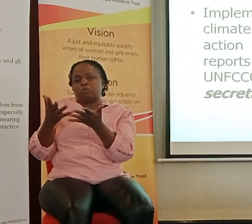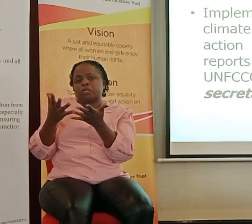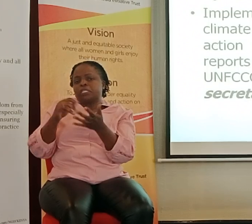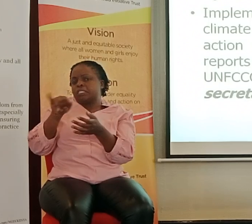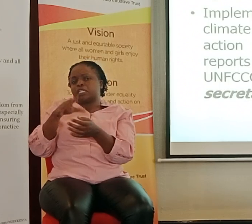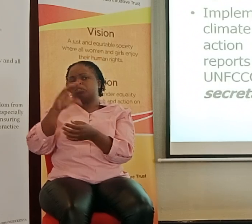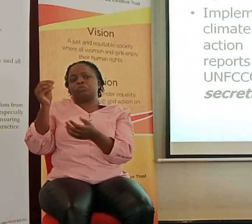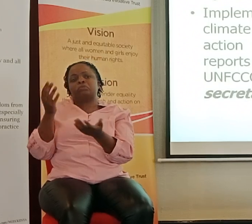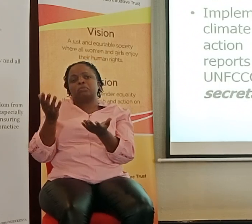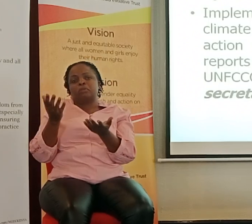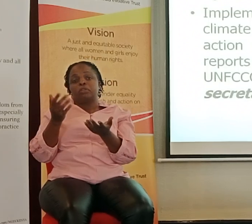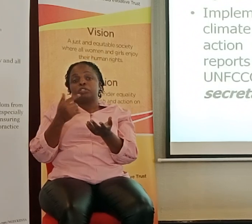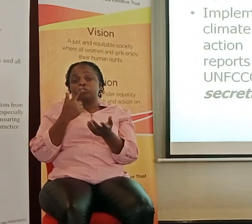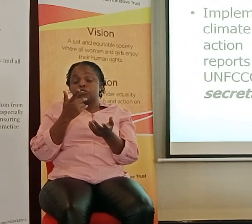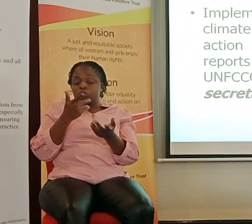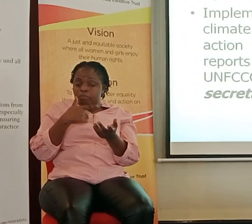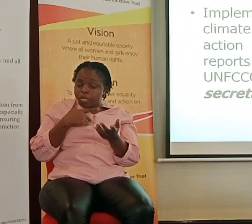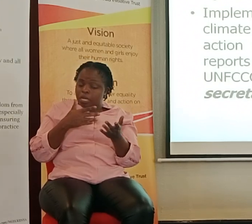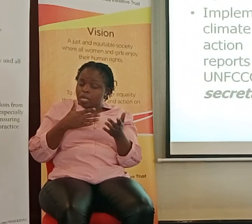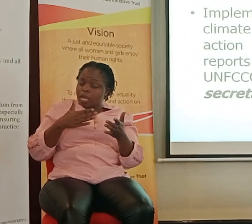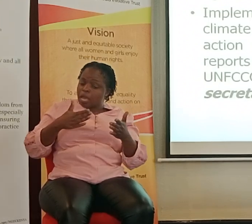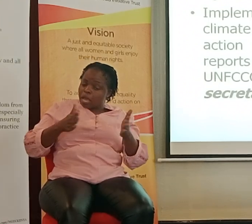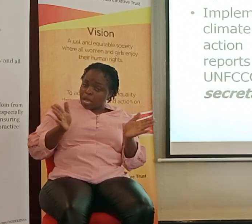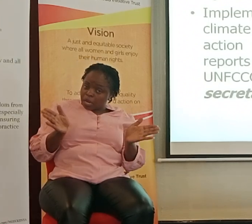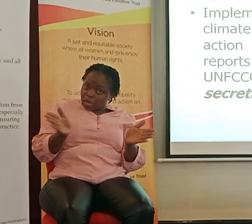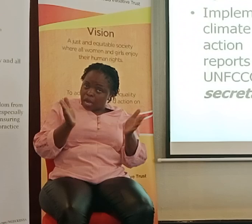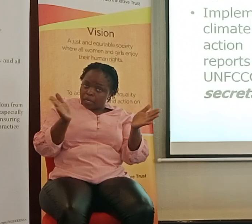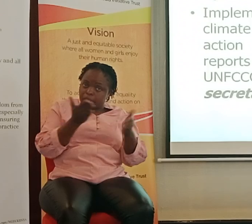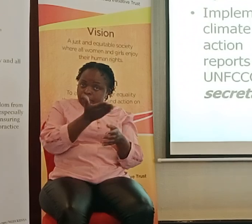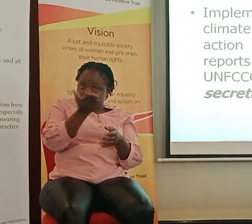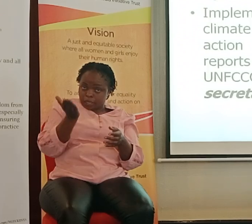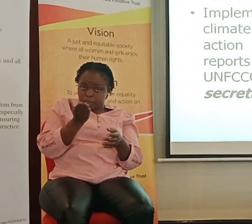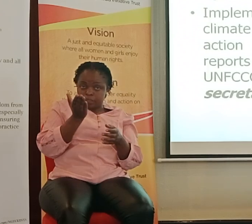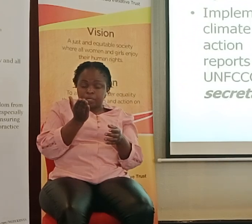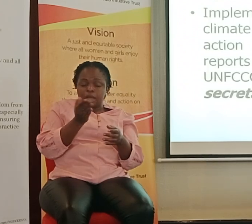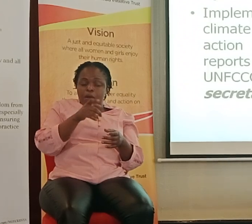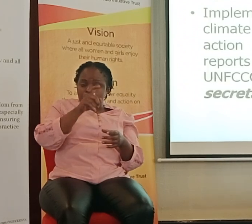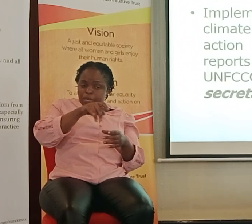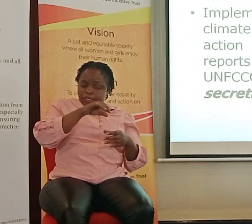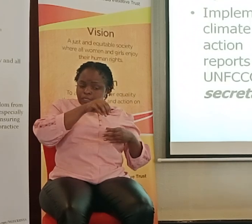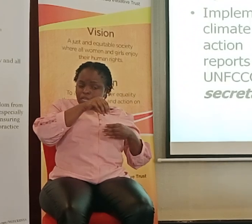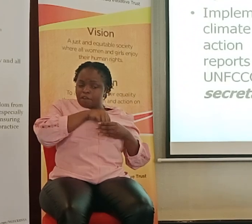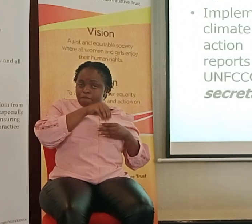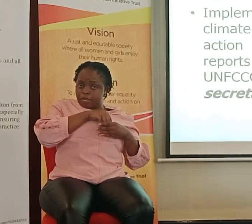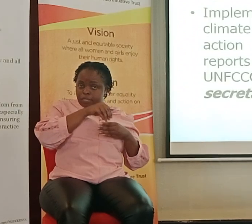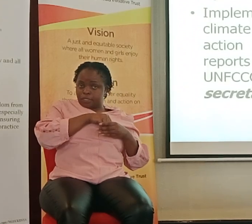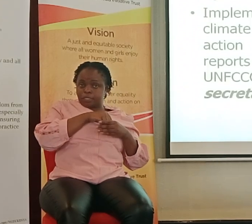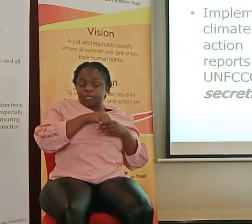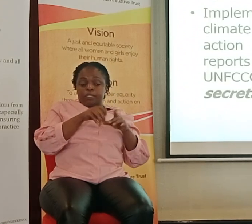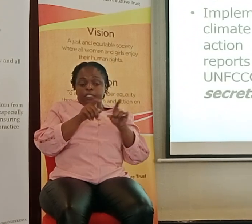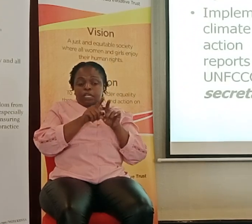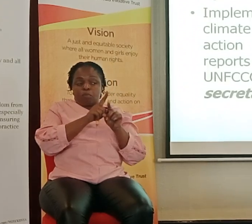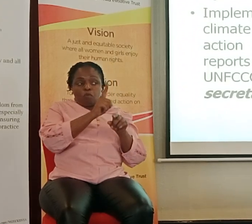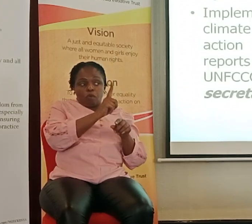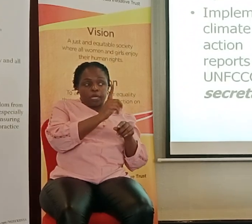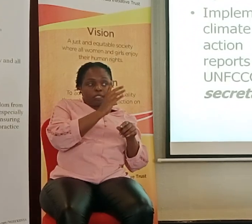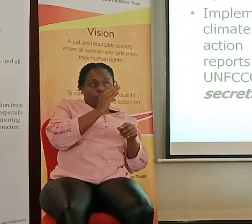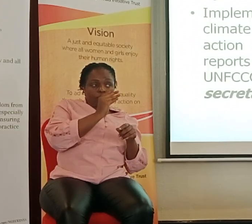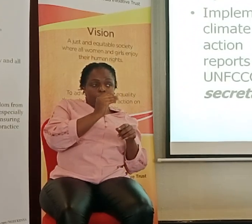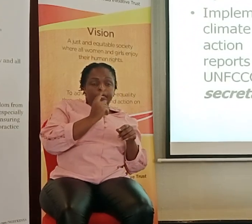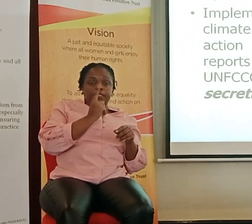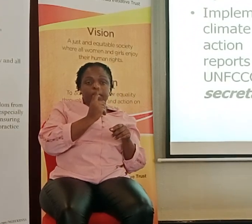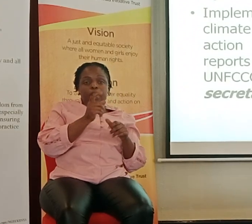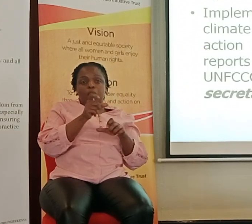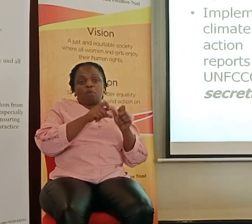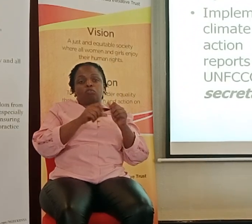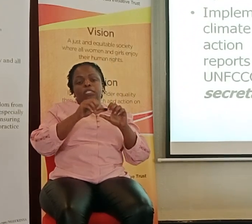So I would encourage us that we invest, and I think one of the speakers, the commissioner, mentioned about